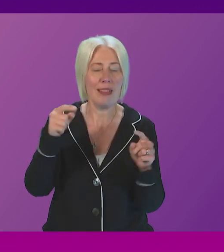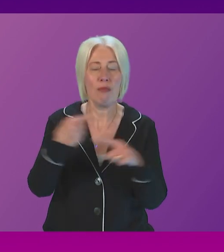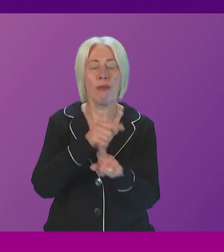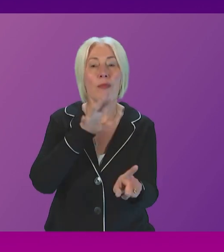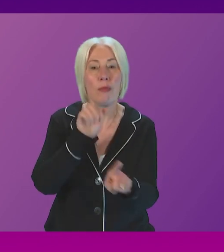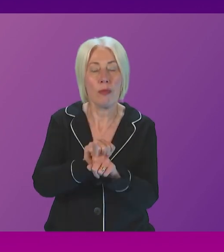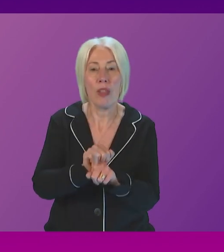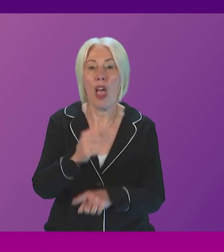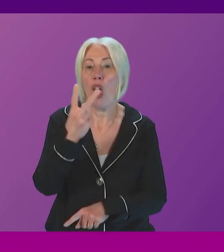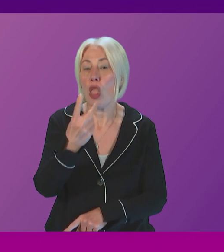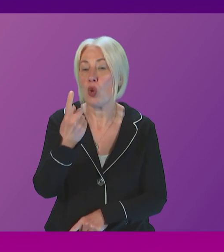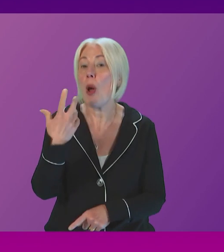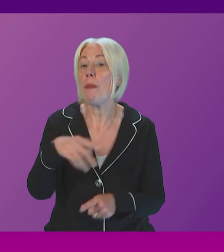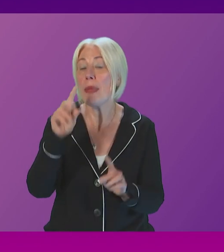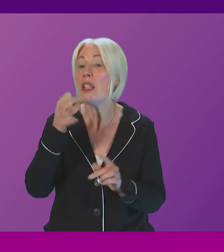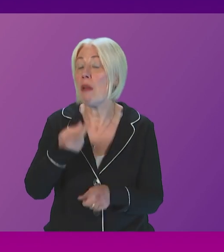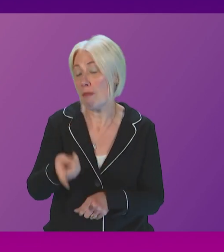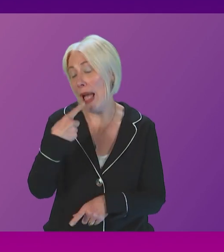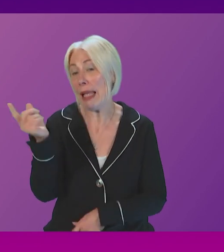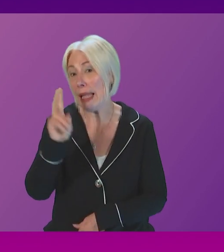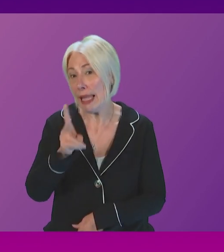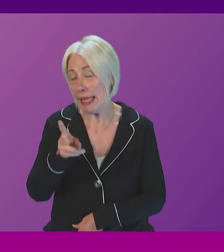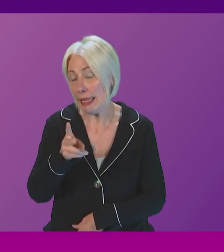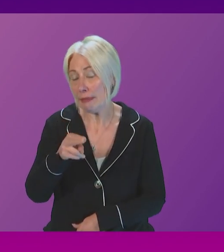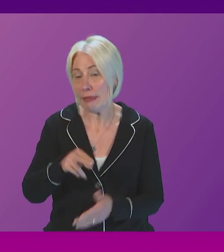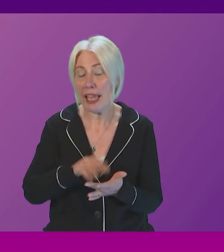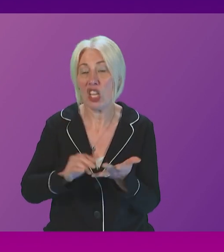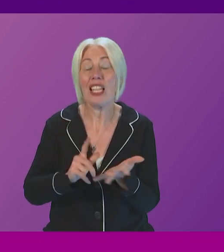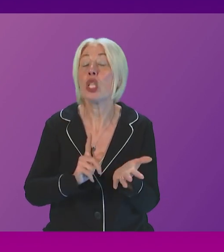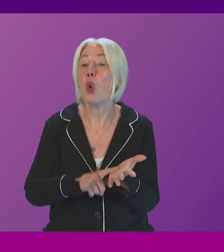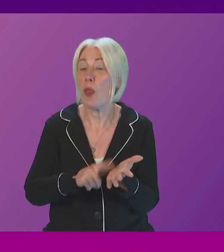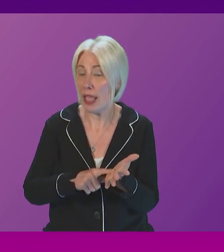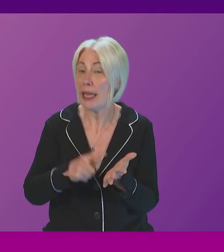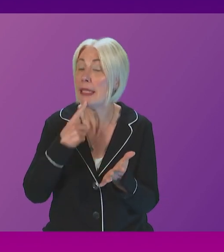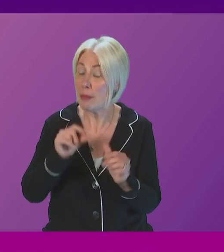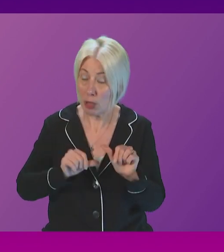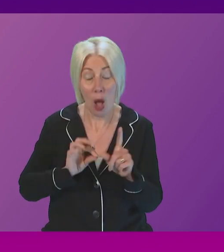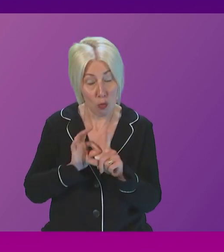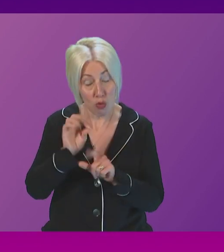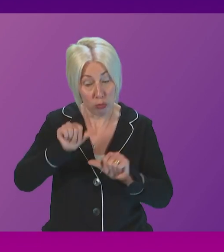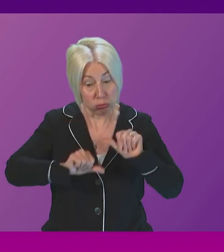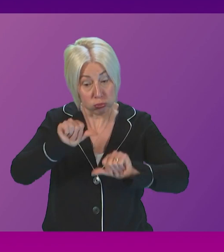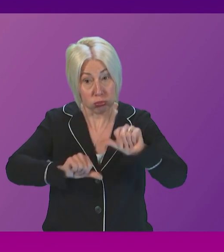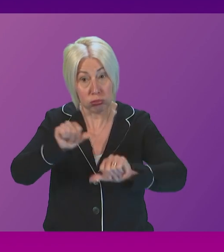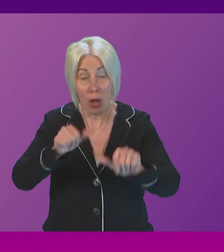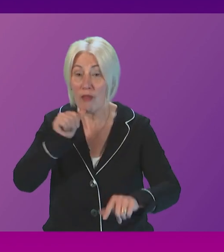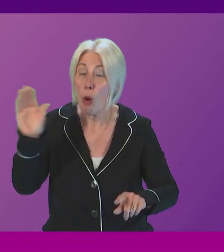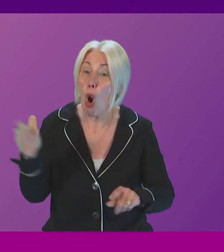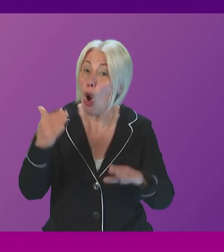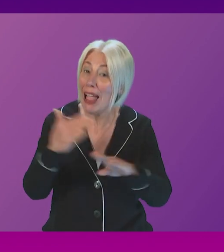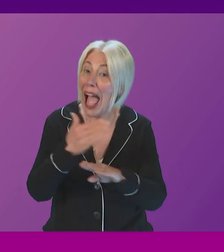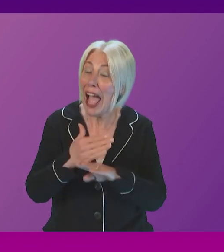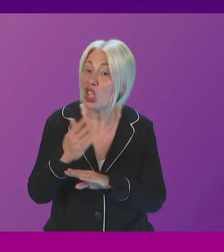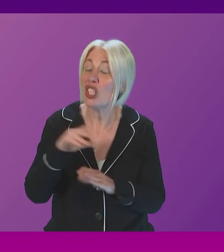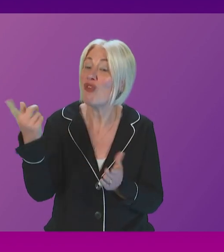I also received a letter from the minister this week, stressing that NHS Lothian had made significant progress against all actions in the BAA